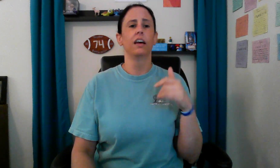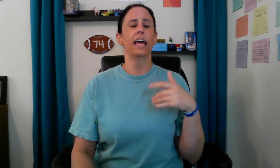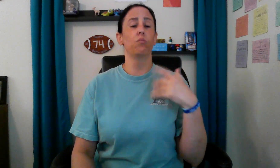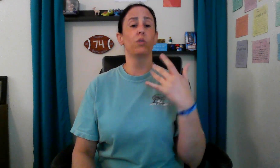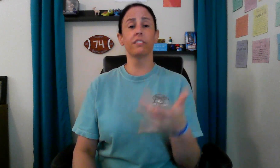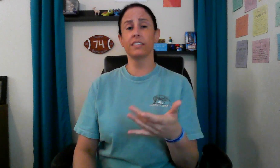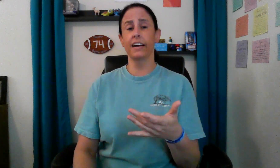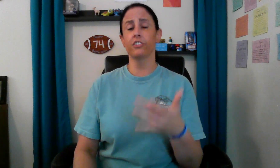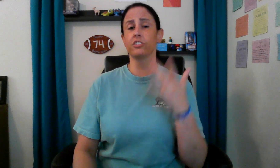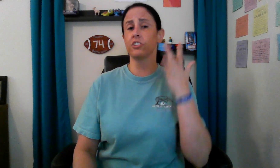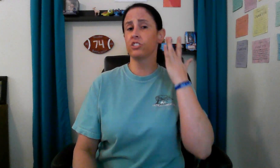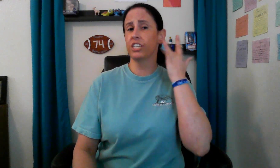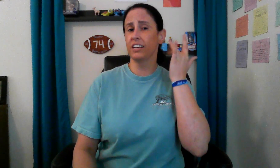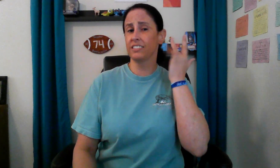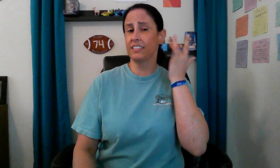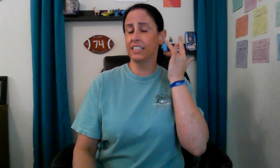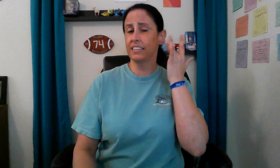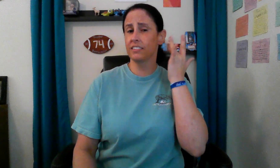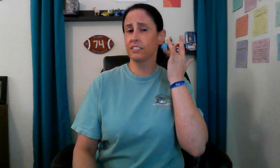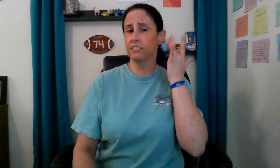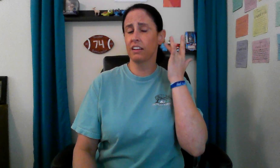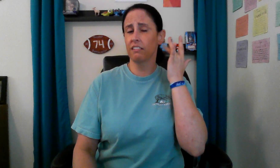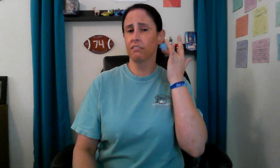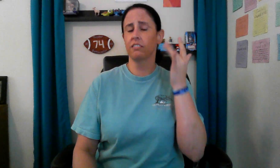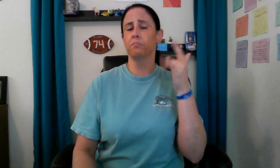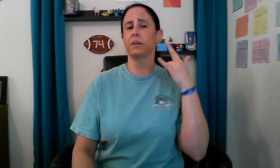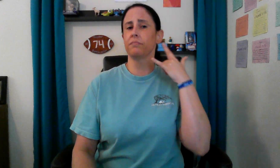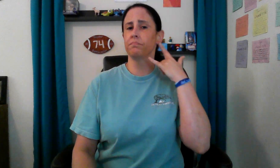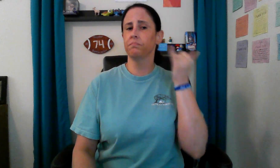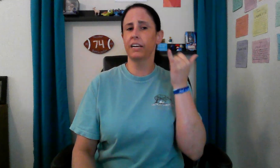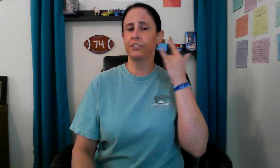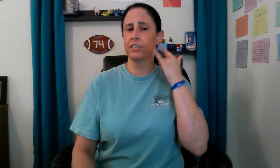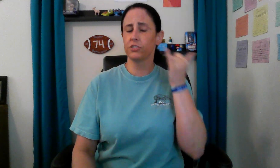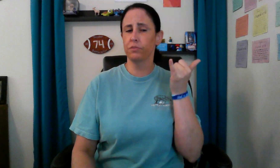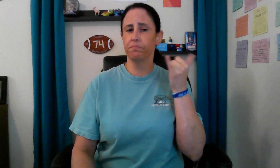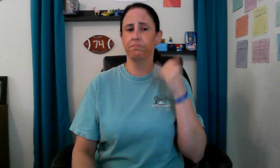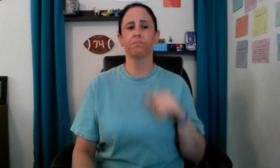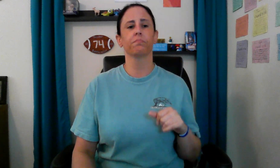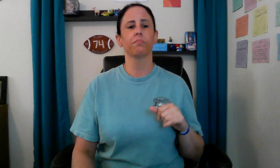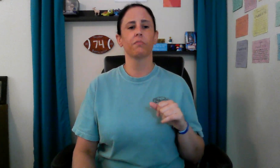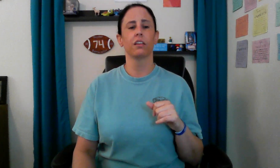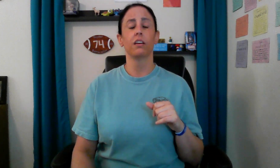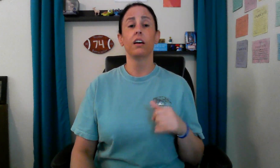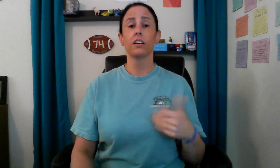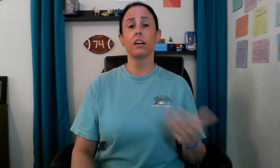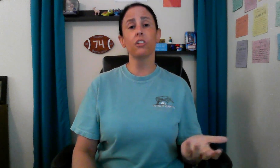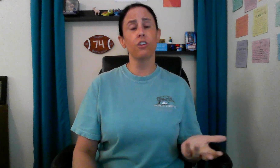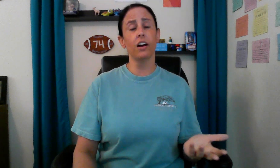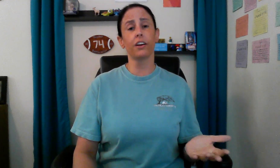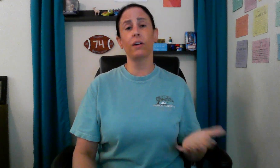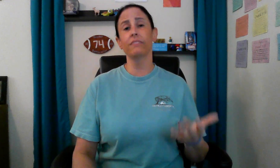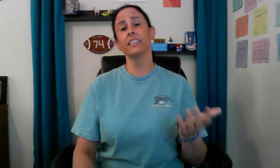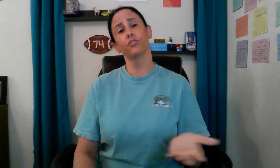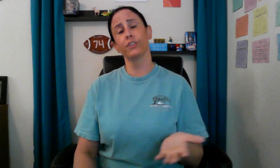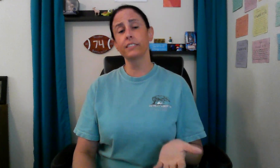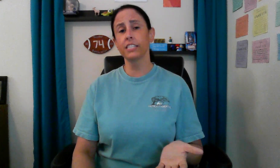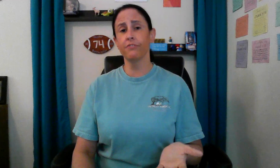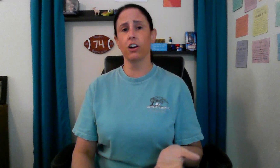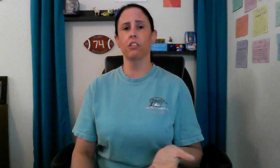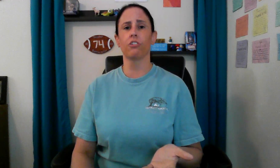and one of the signers, she does this, but I do this one. Colorado, I've seen 3 signs for